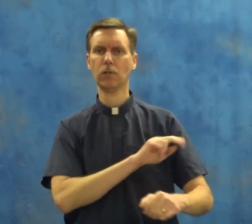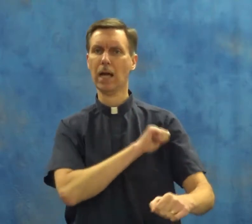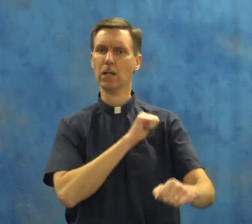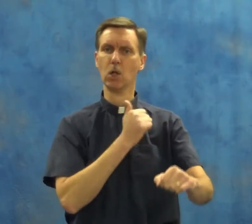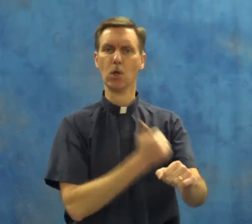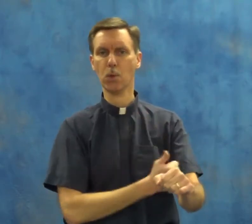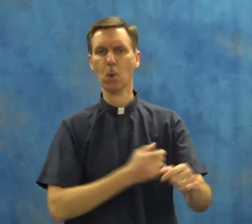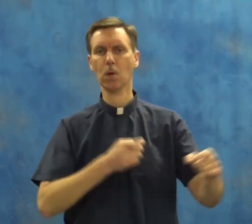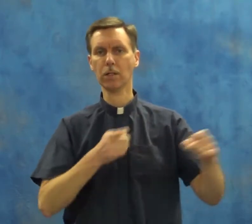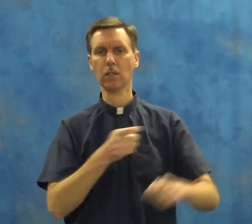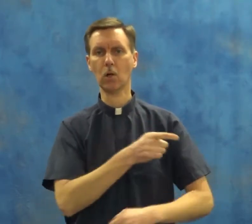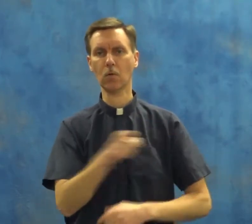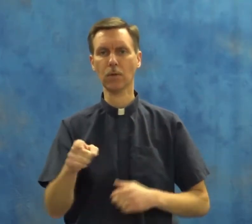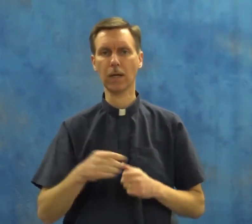exercise authority over them.